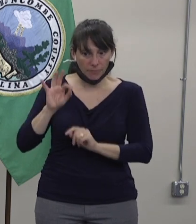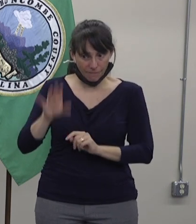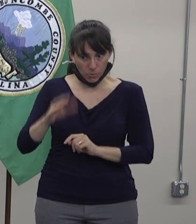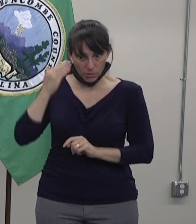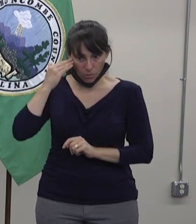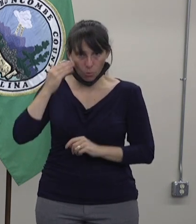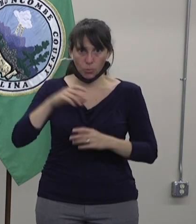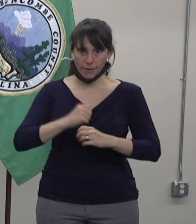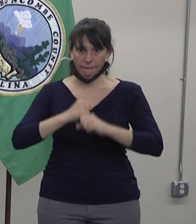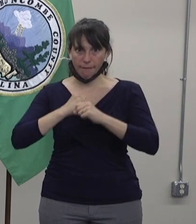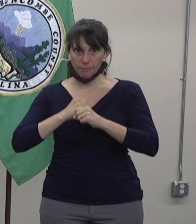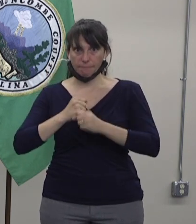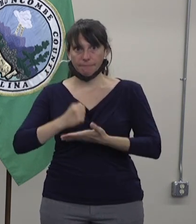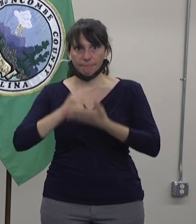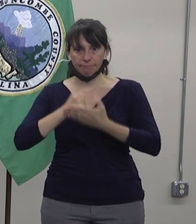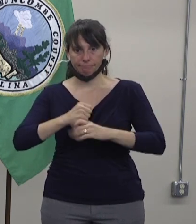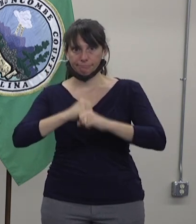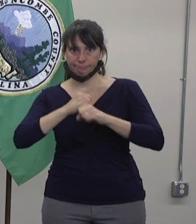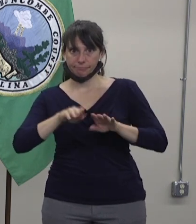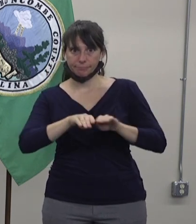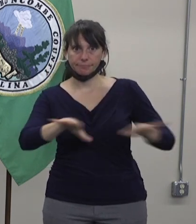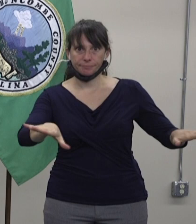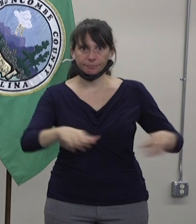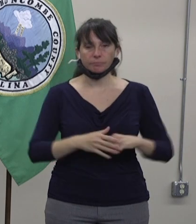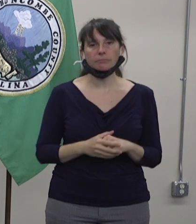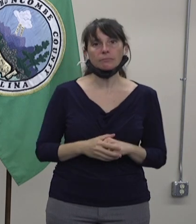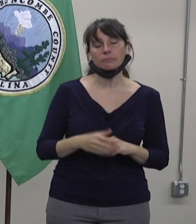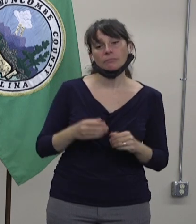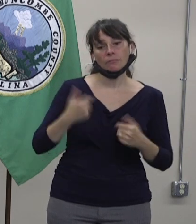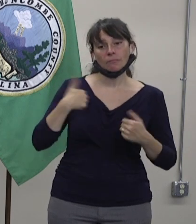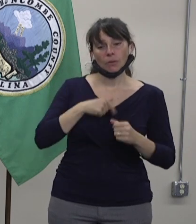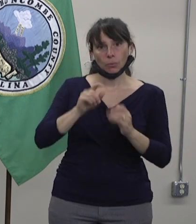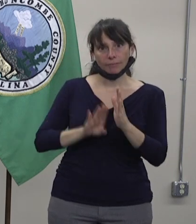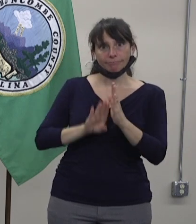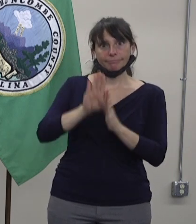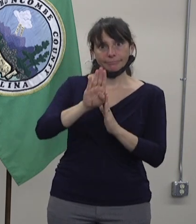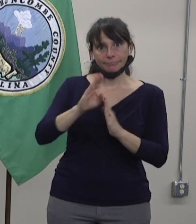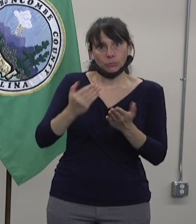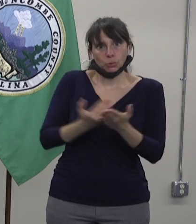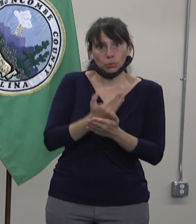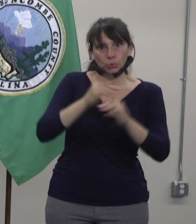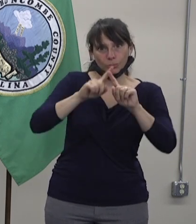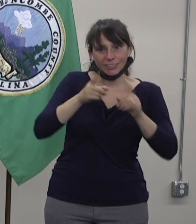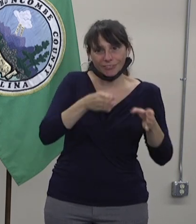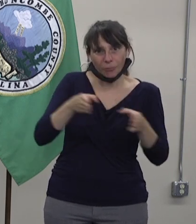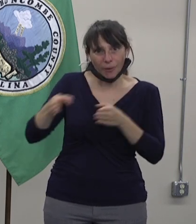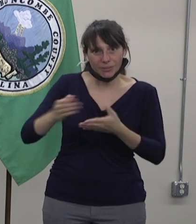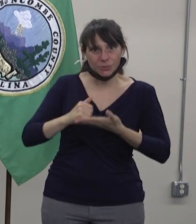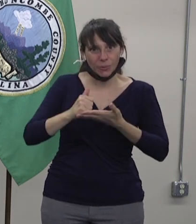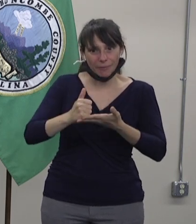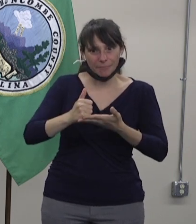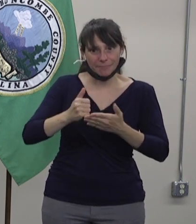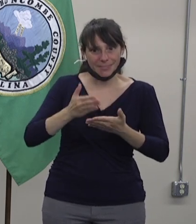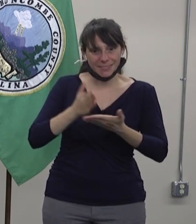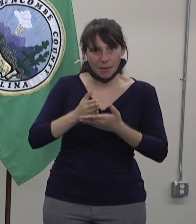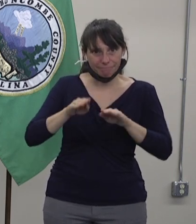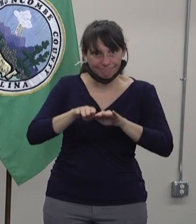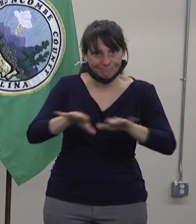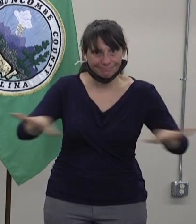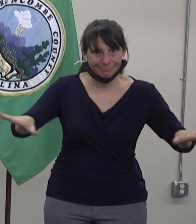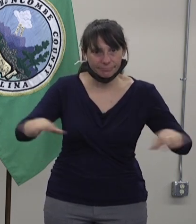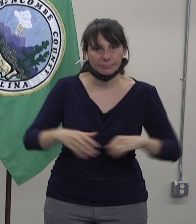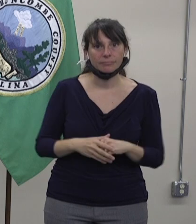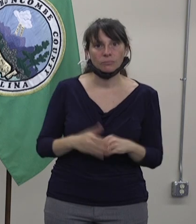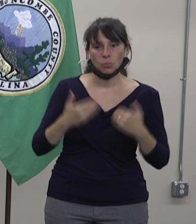And we promote strategies that aim to stop the spread of COVID-19. This includes mitigation and infection